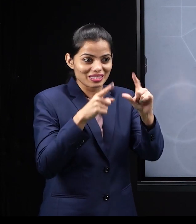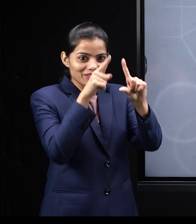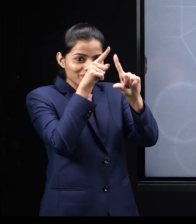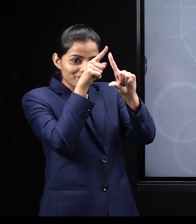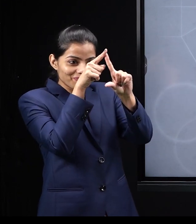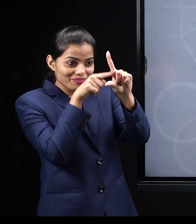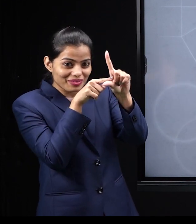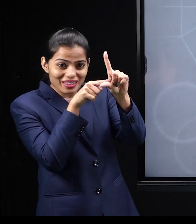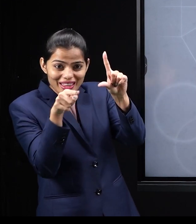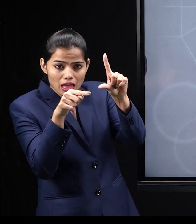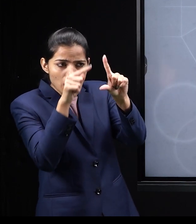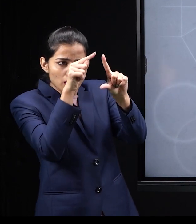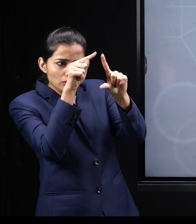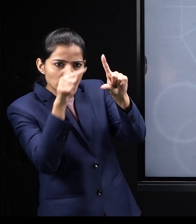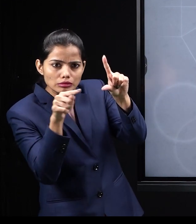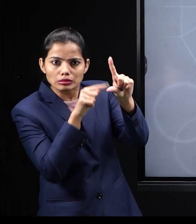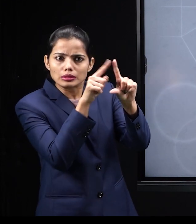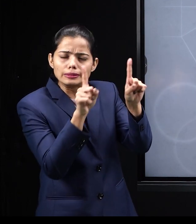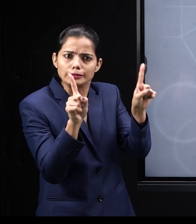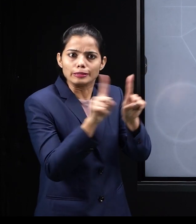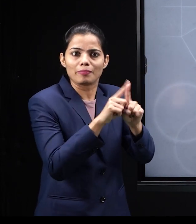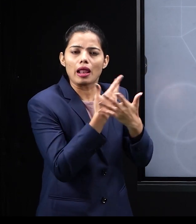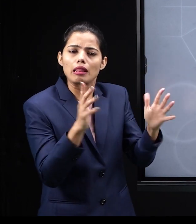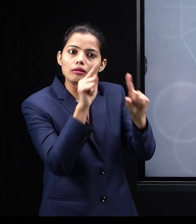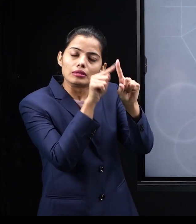Side angle side, criteria for congruency.